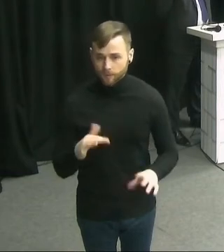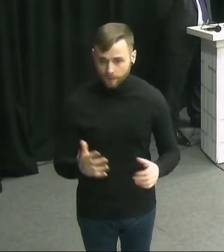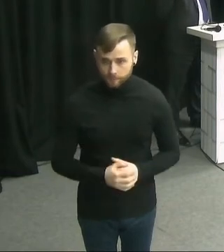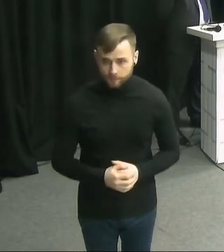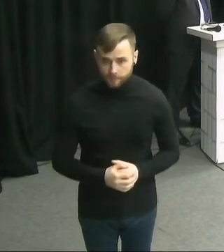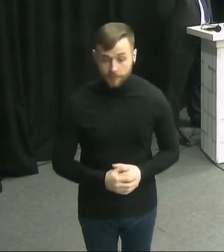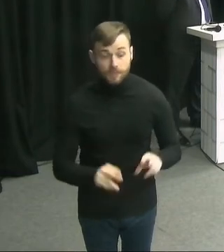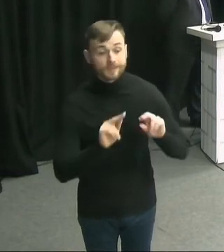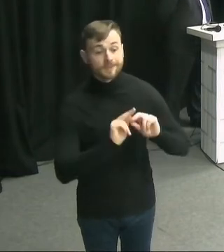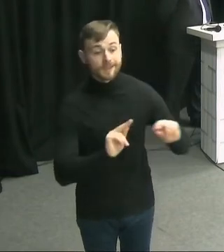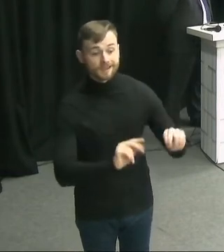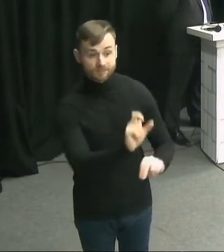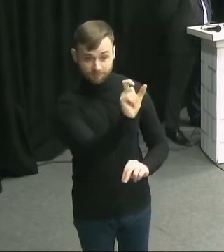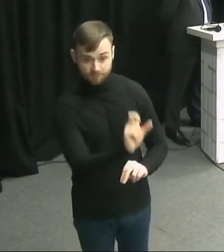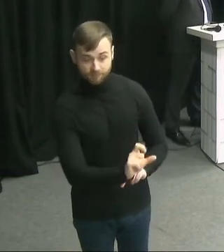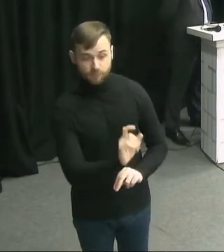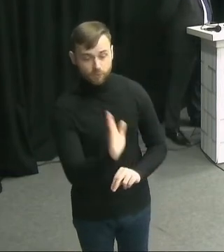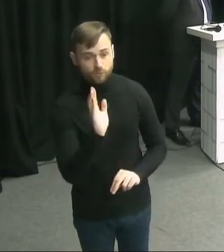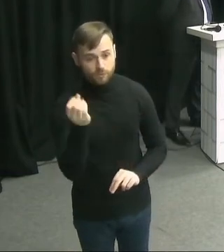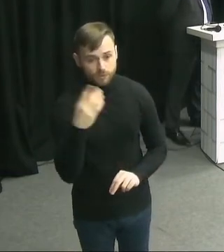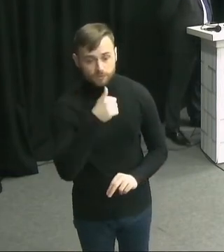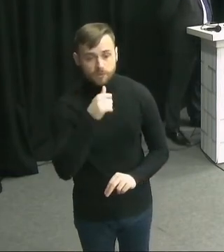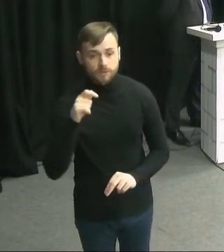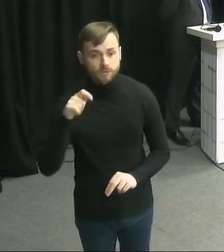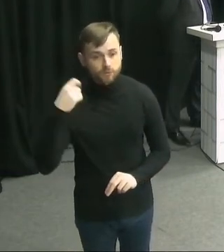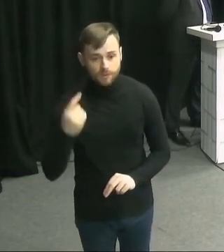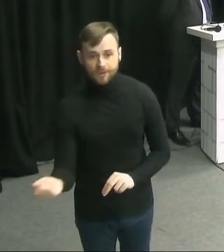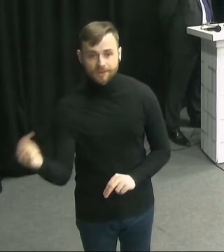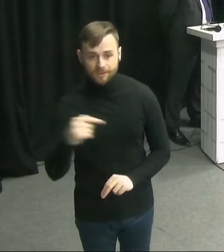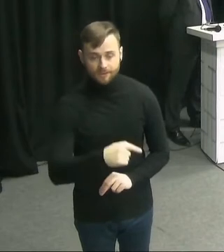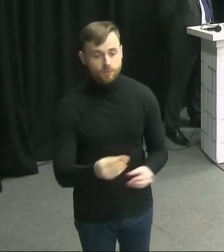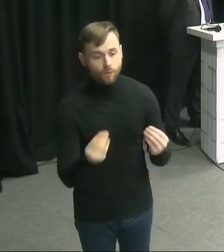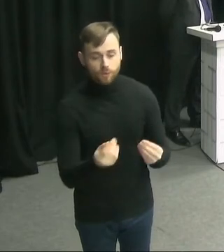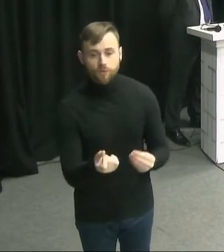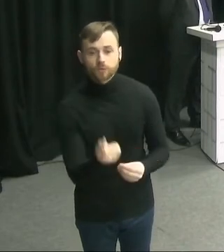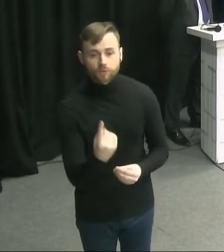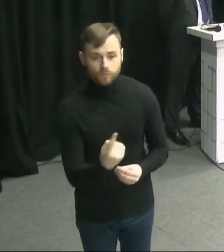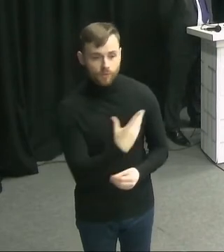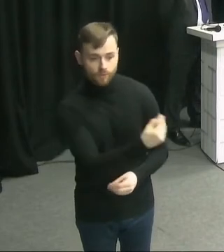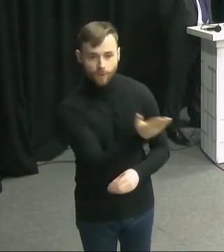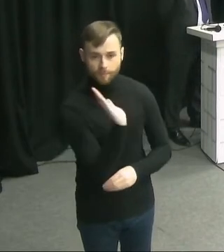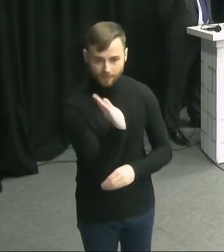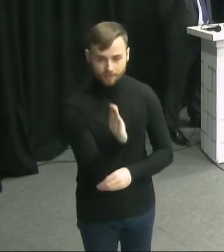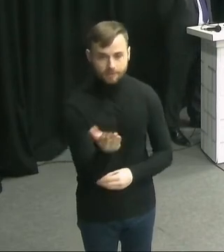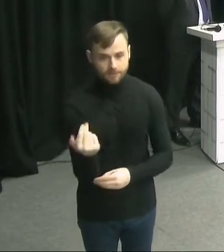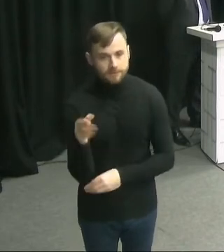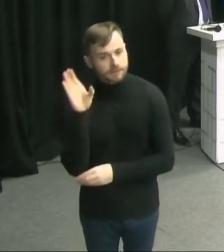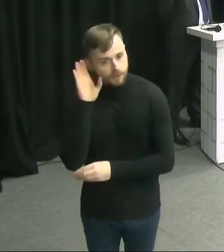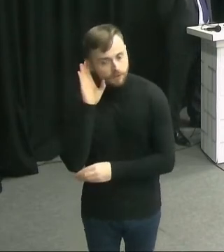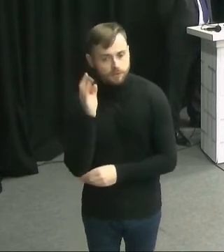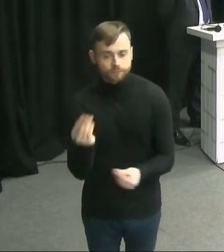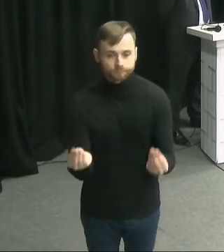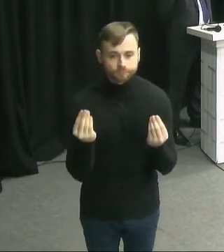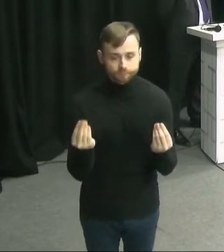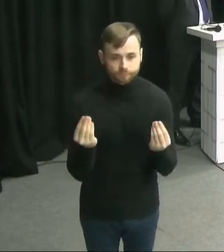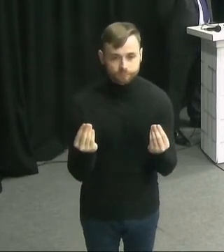learn from not only from their classes. The students go to different classes. Sometimes students learn from